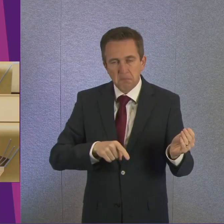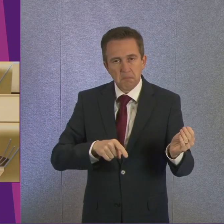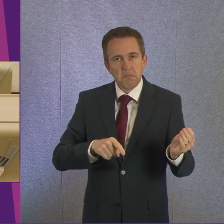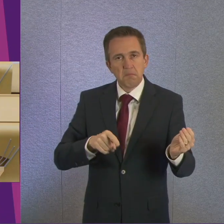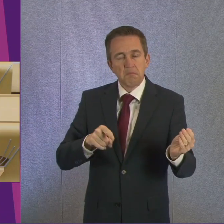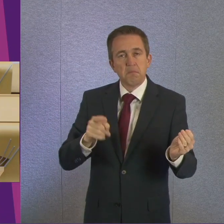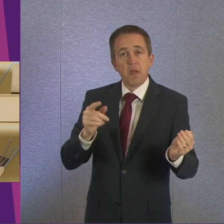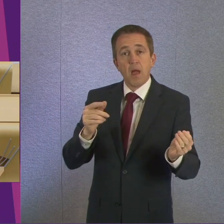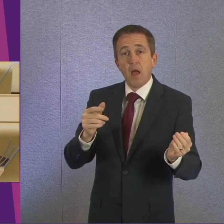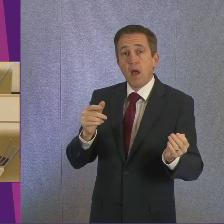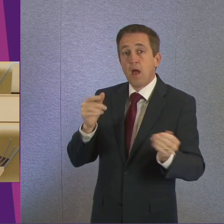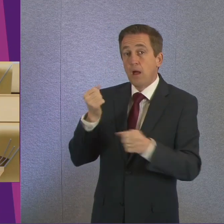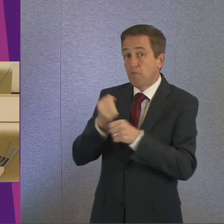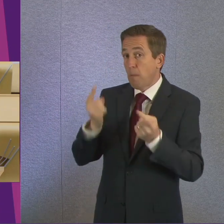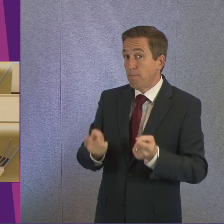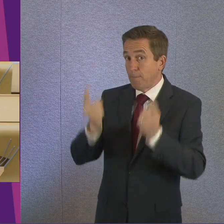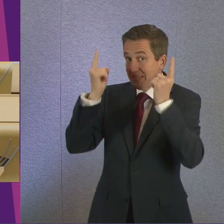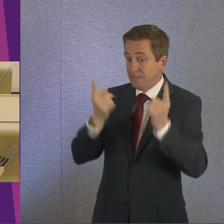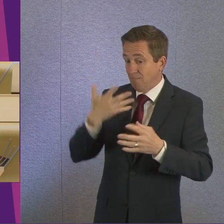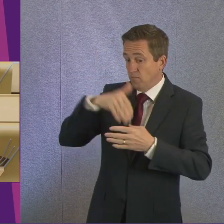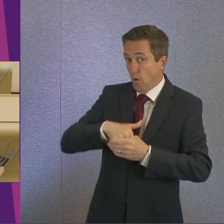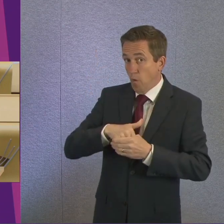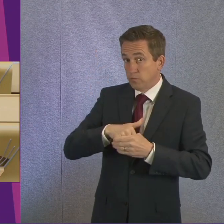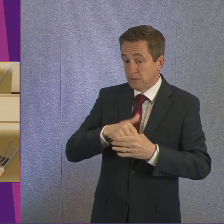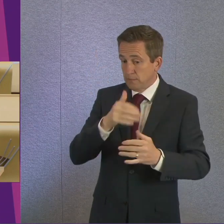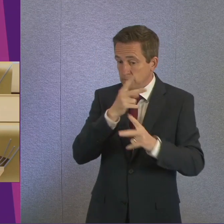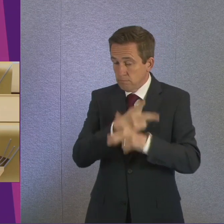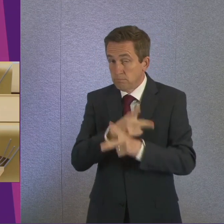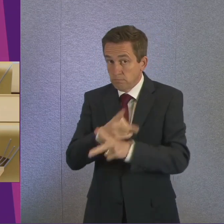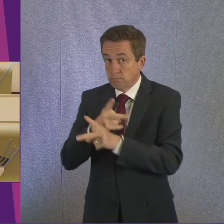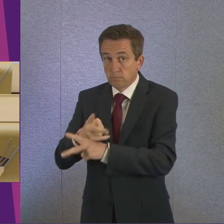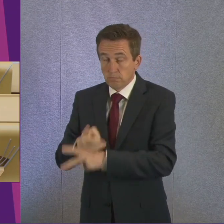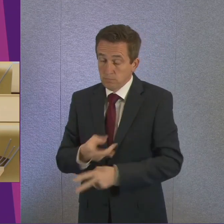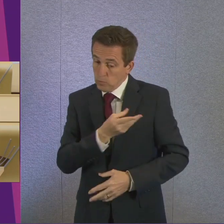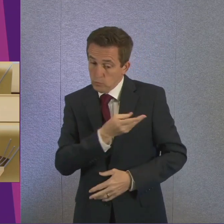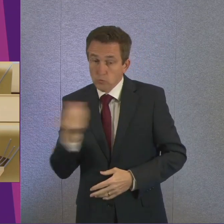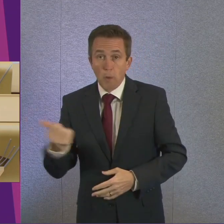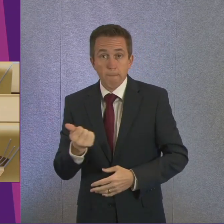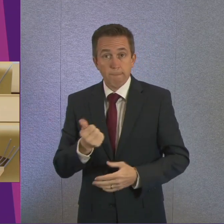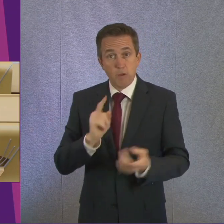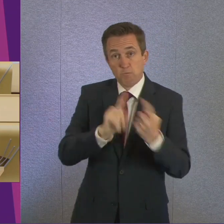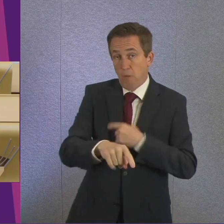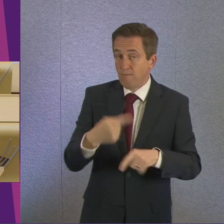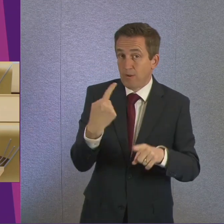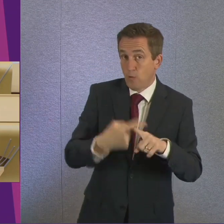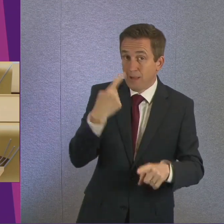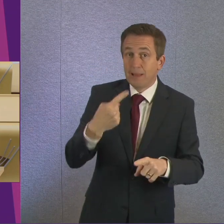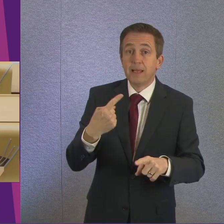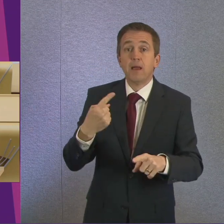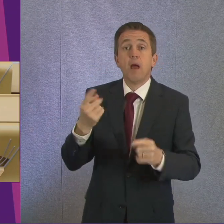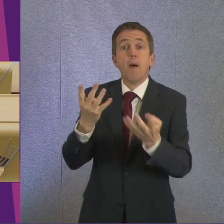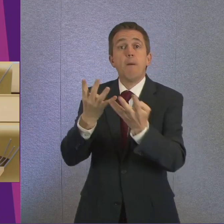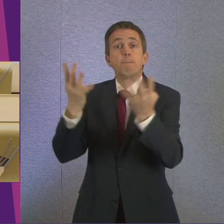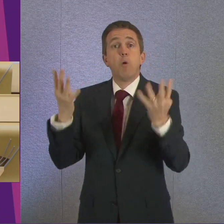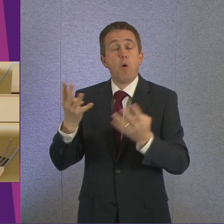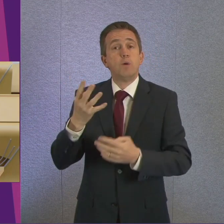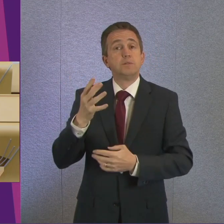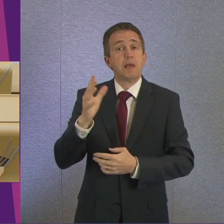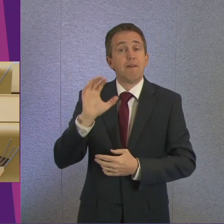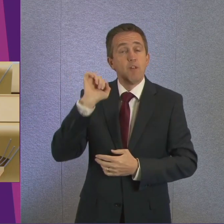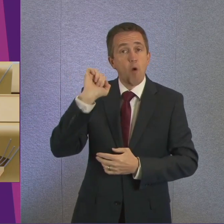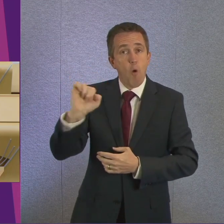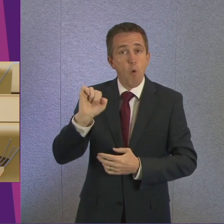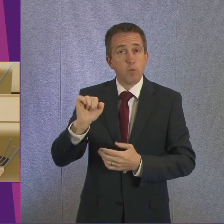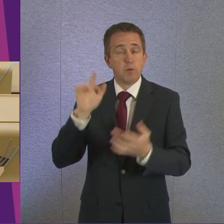ministerial engagement in it, and some of those are acted on quickly. Boards now have a single point of contact in terms